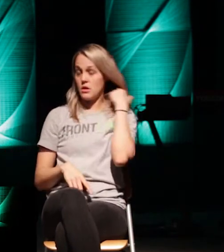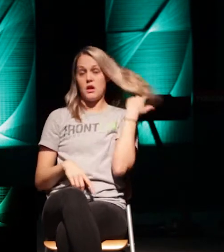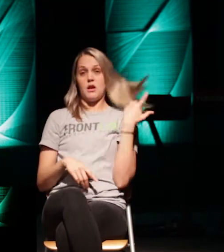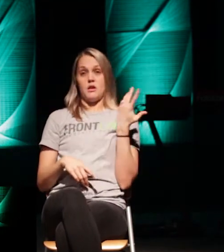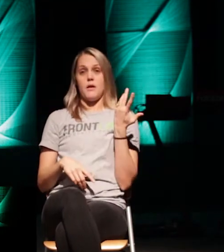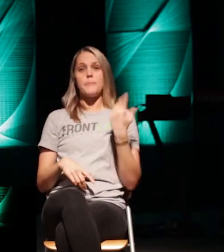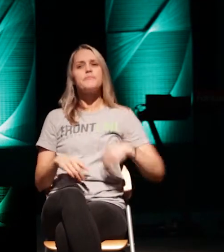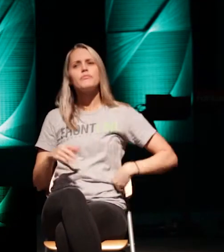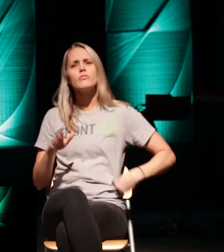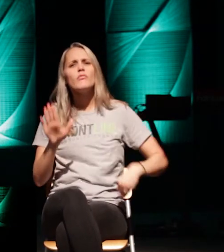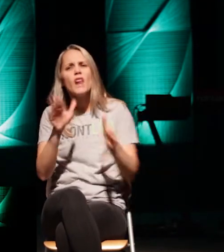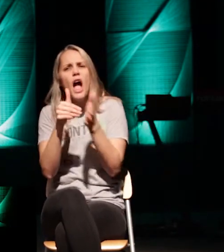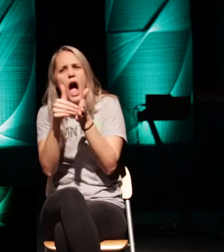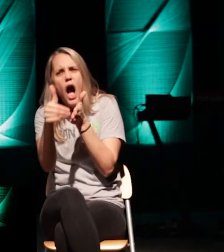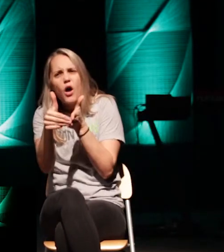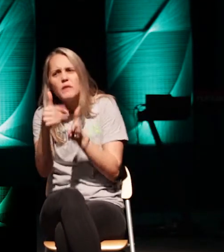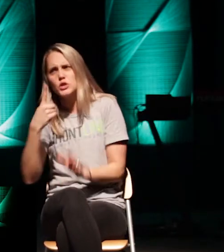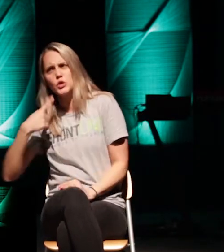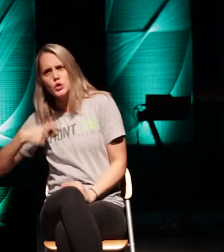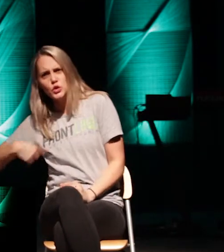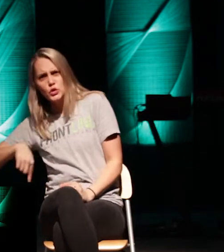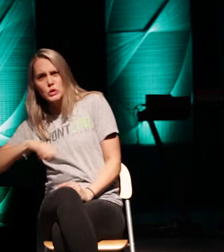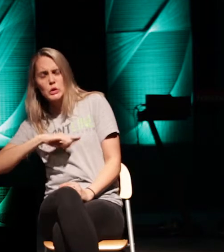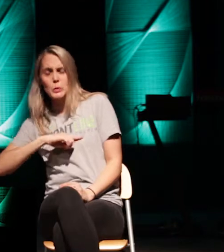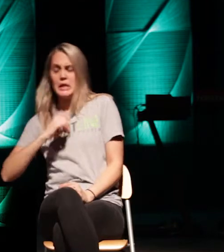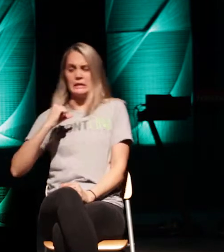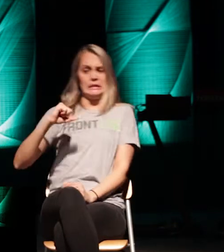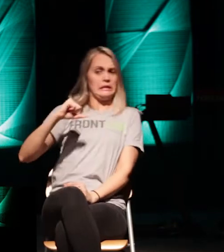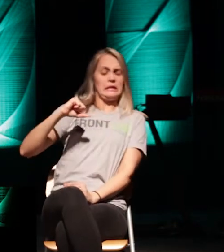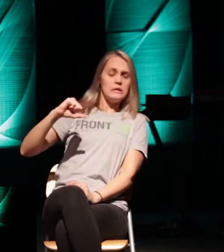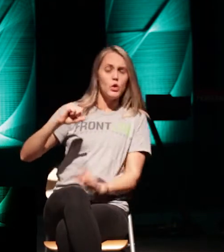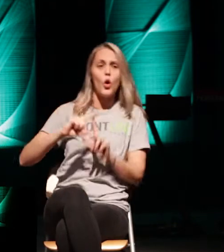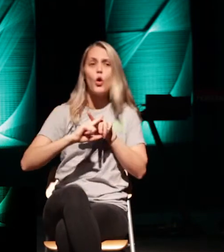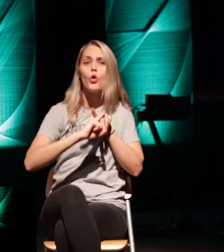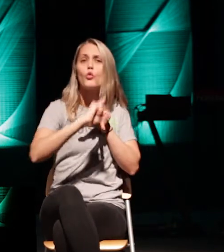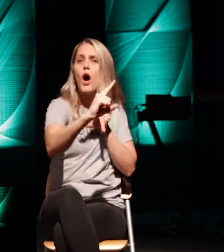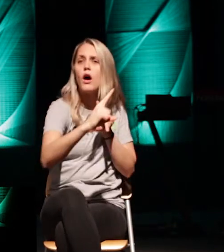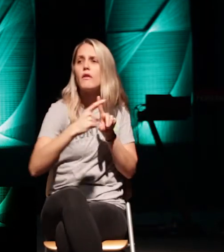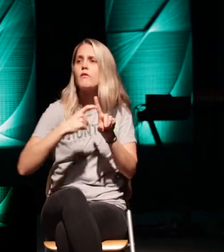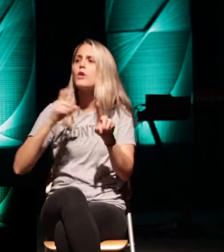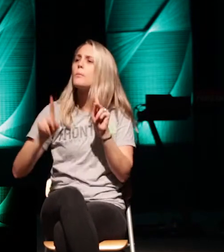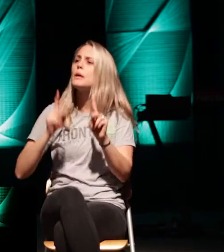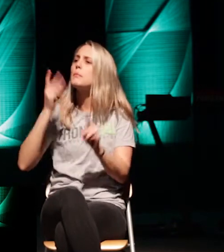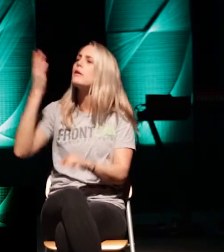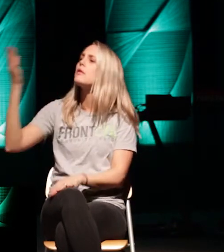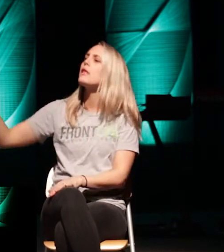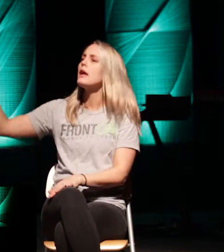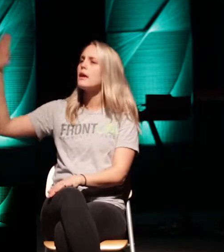do we resist or run from the people that God has called us to reach?